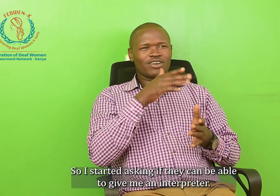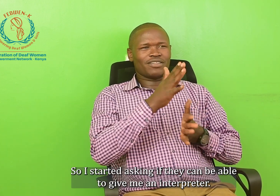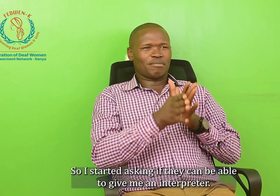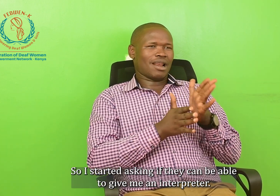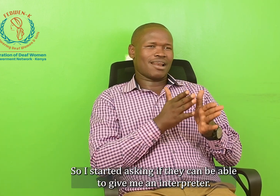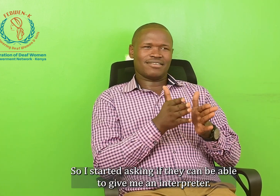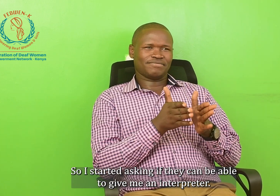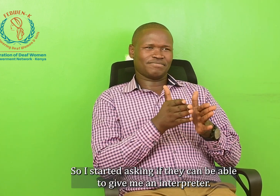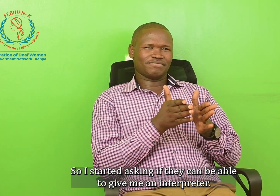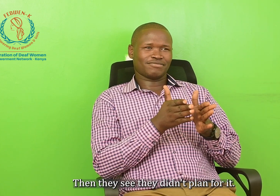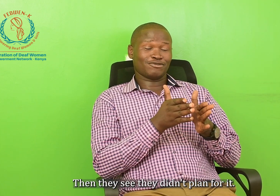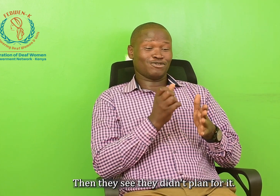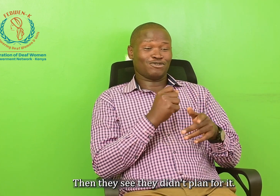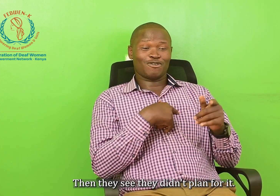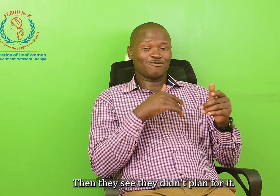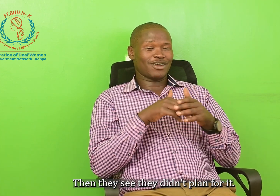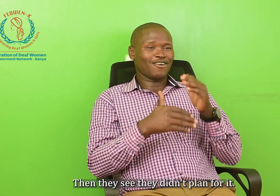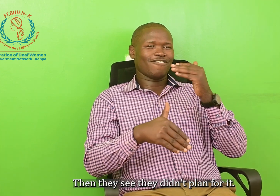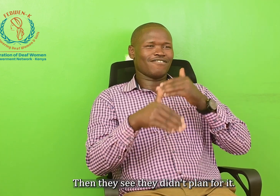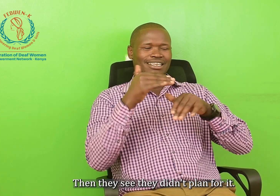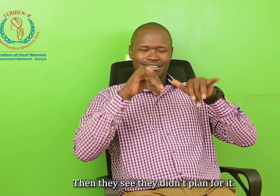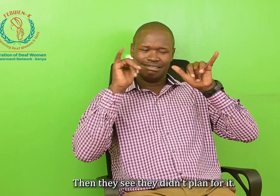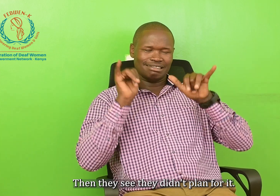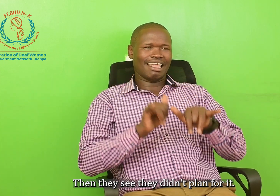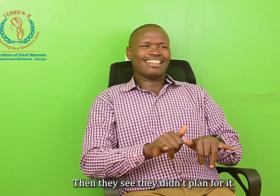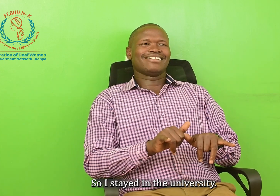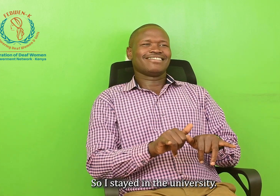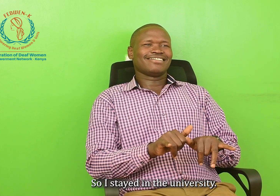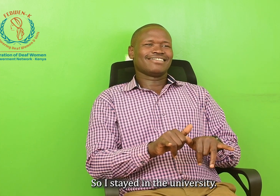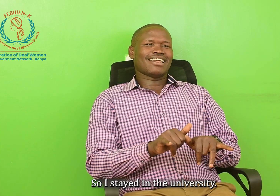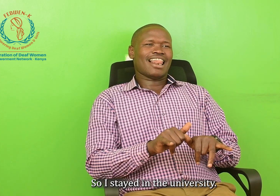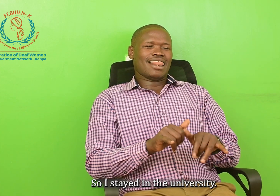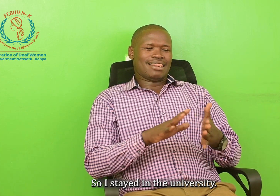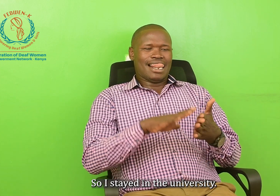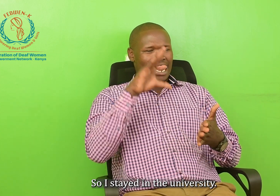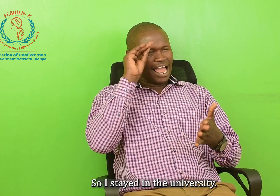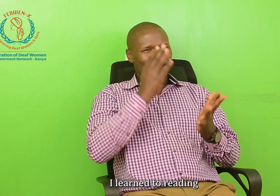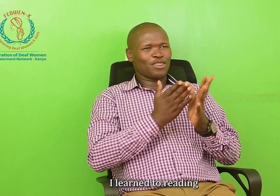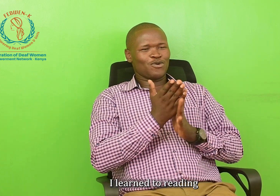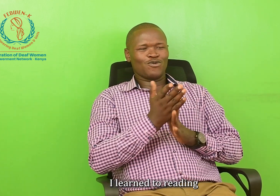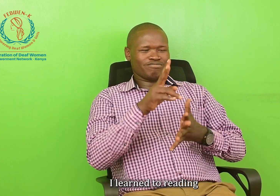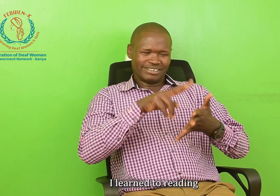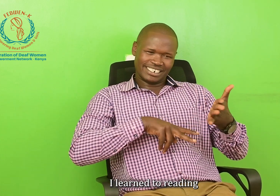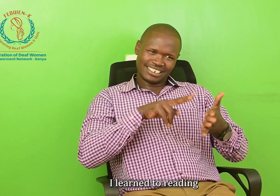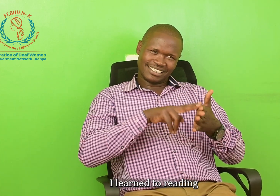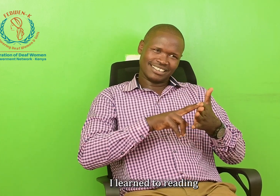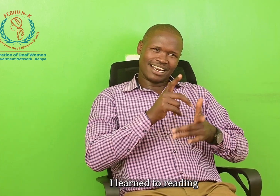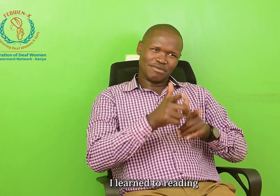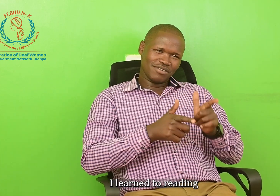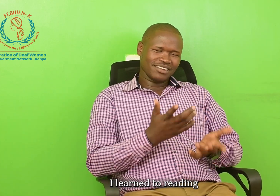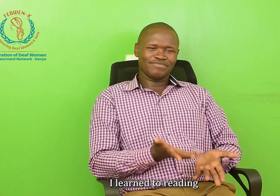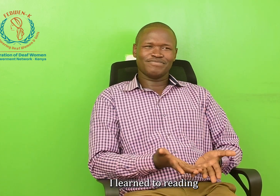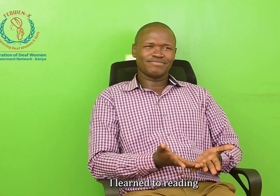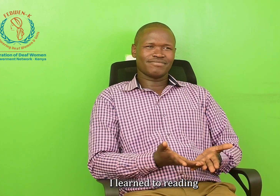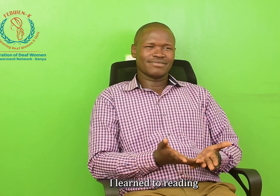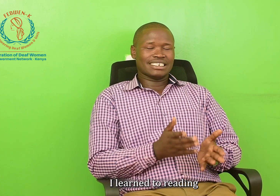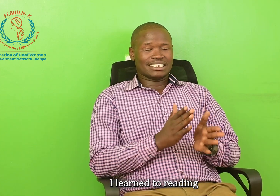to give me an interpreter. Then they said they didn't plan for it. So I stayed in the university, learned through reading